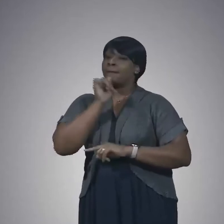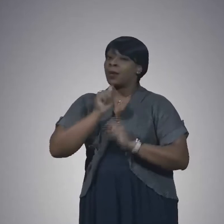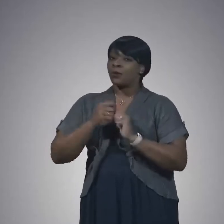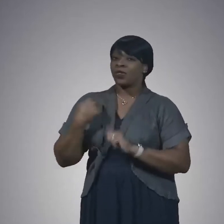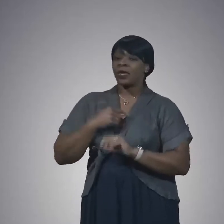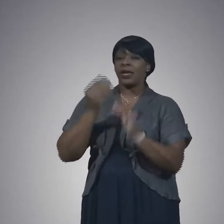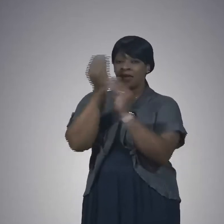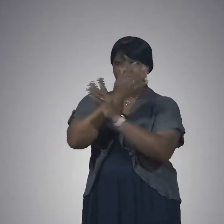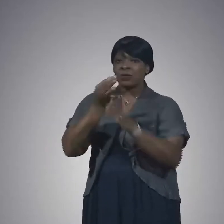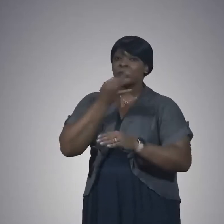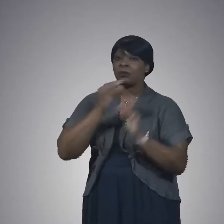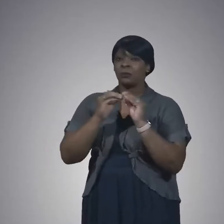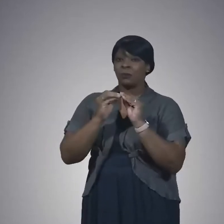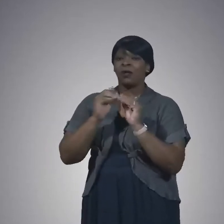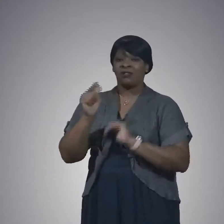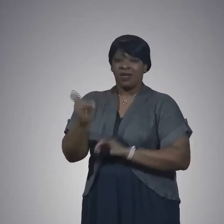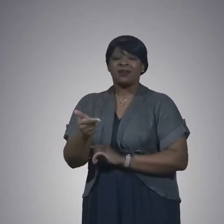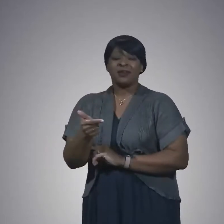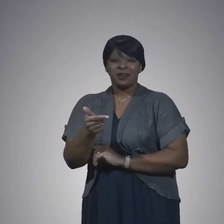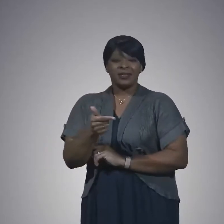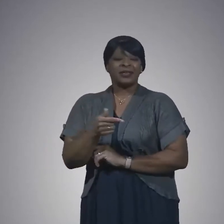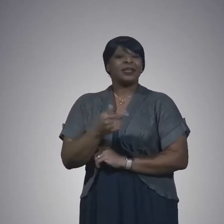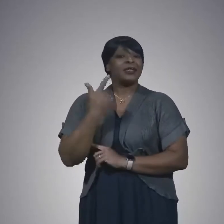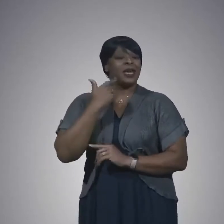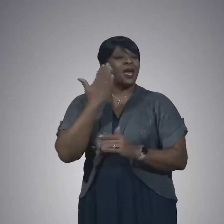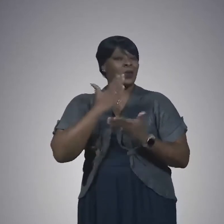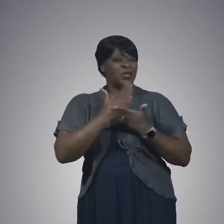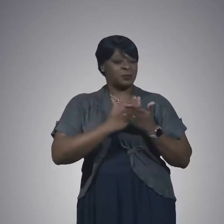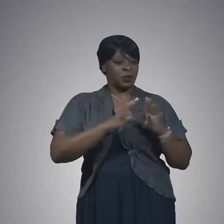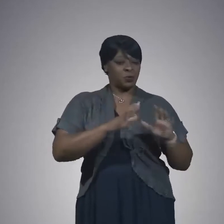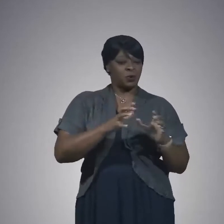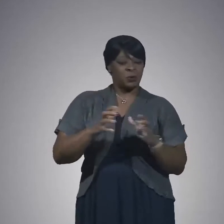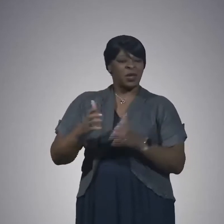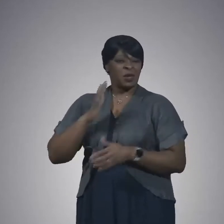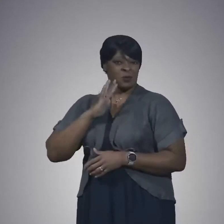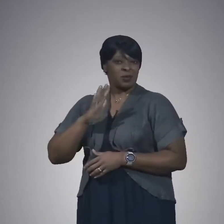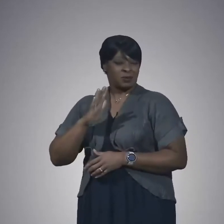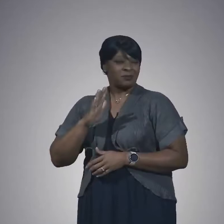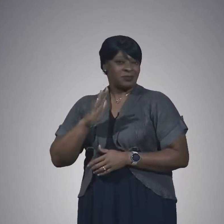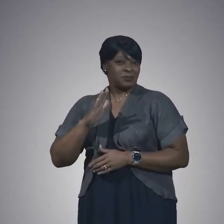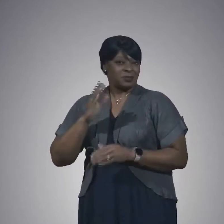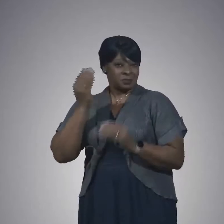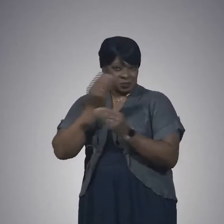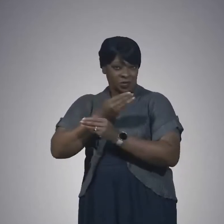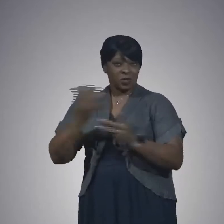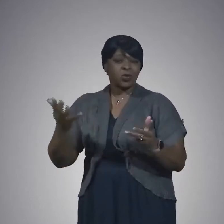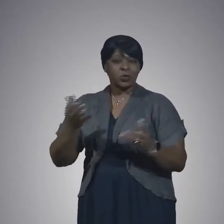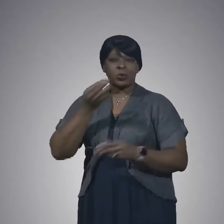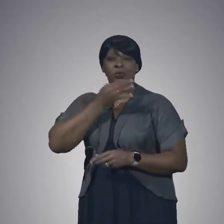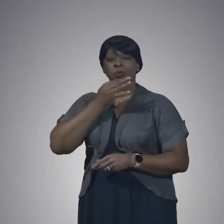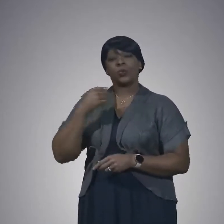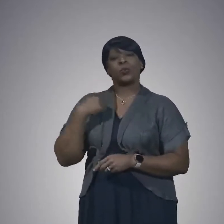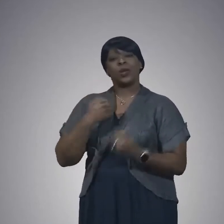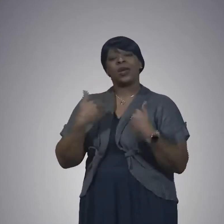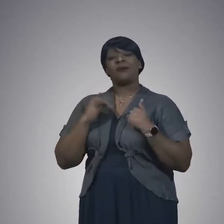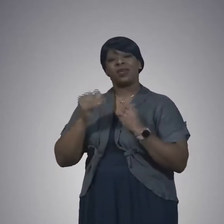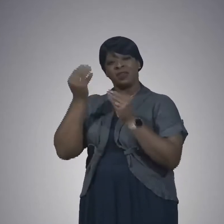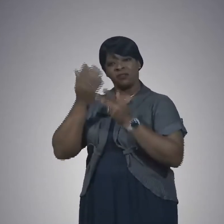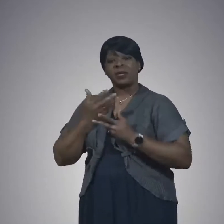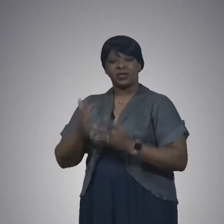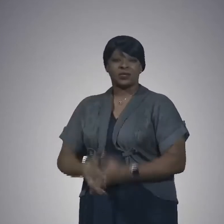we know that it is authorized for at least a subset of the population, so we'll begin administering those as soon as we have the